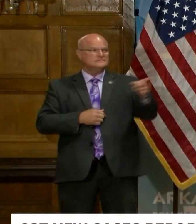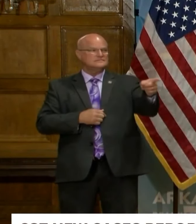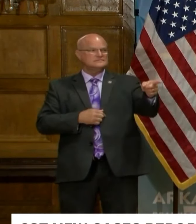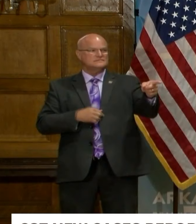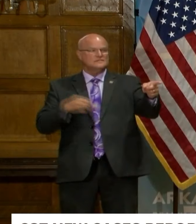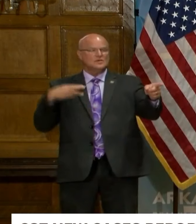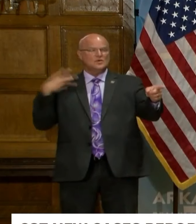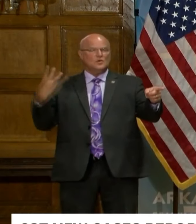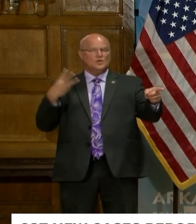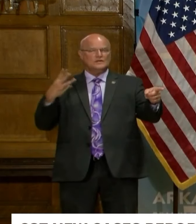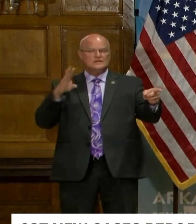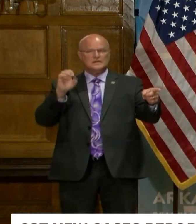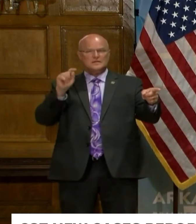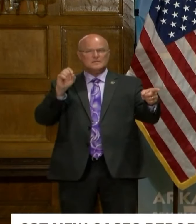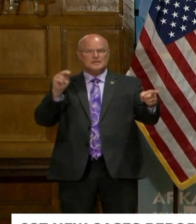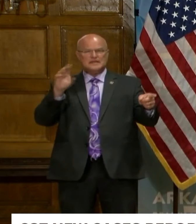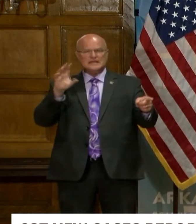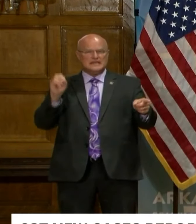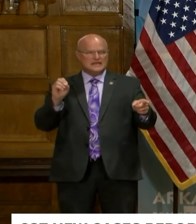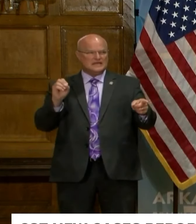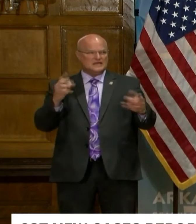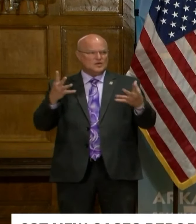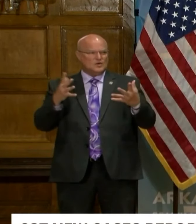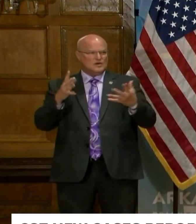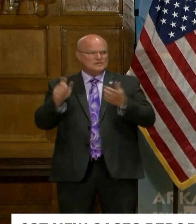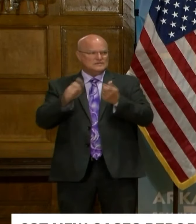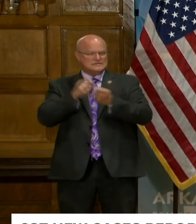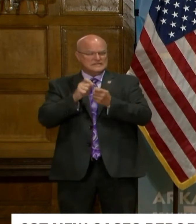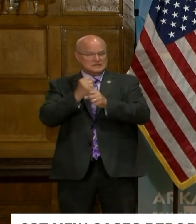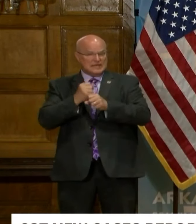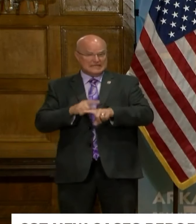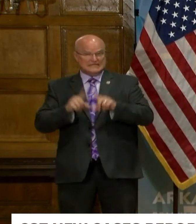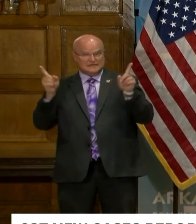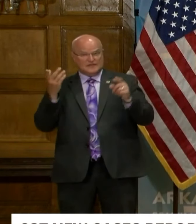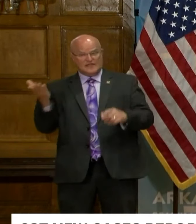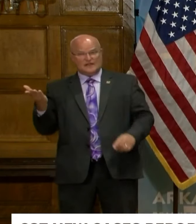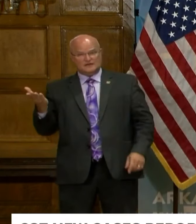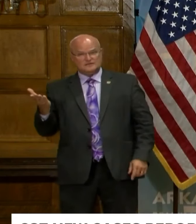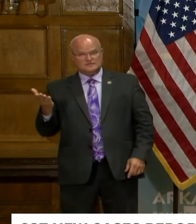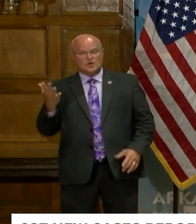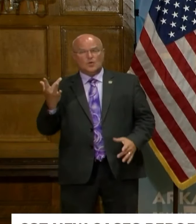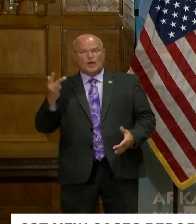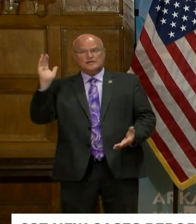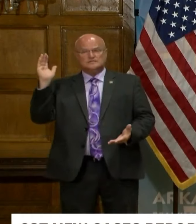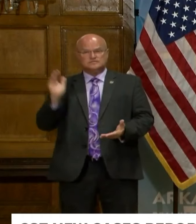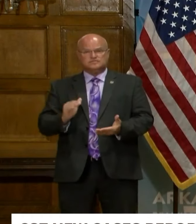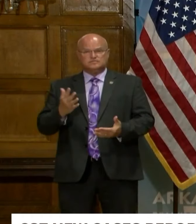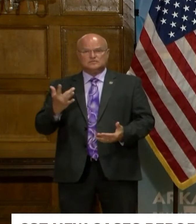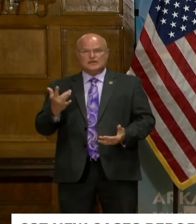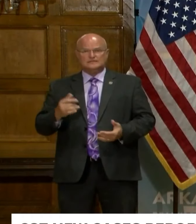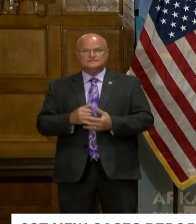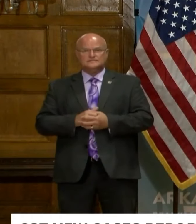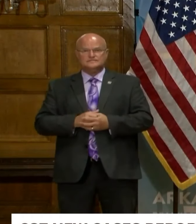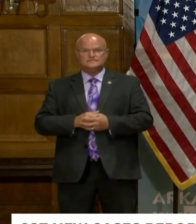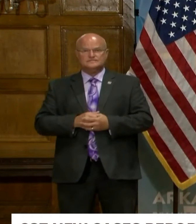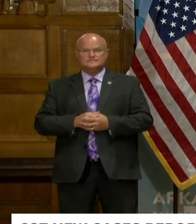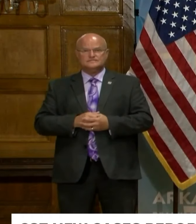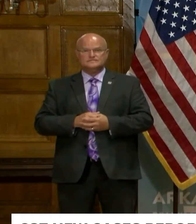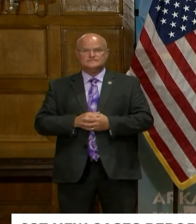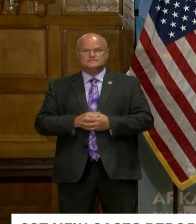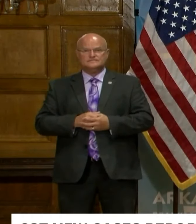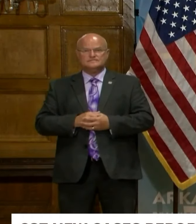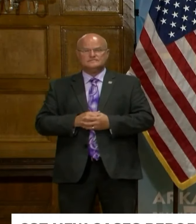In Washington and Benton counties, what specifically do you think has made a difference in flattening that out?